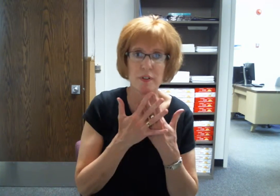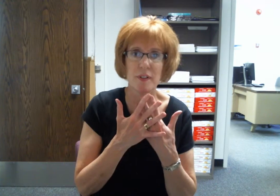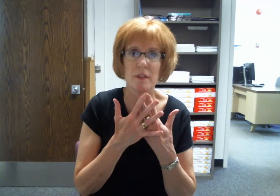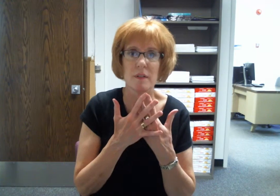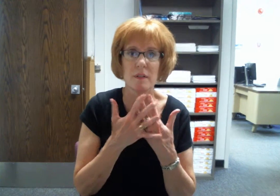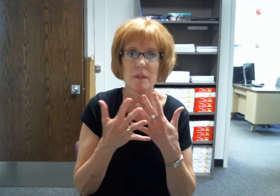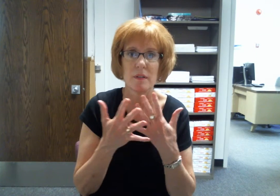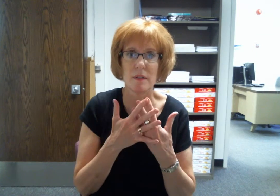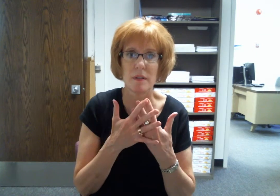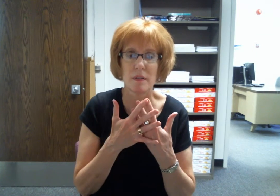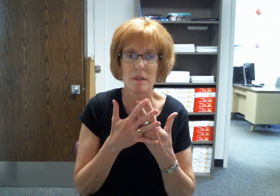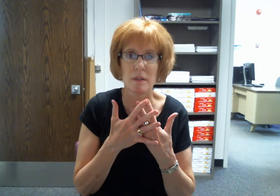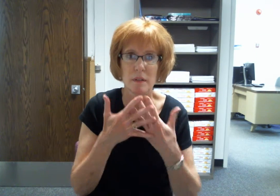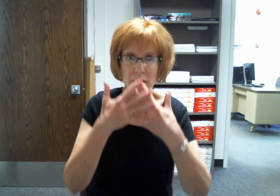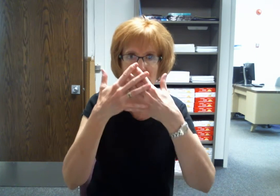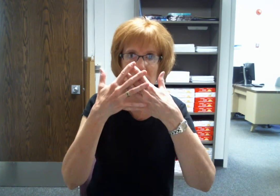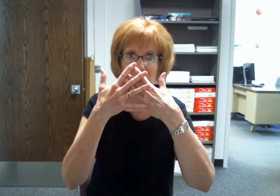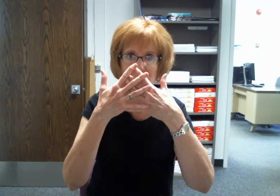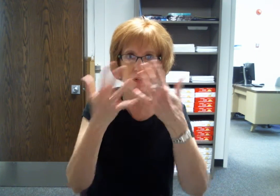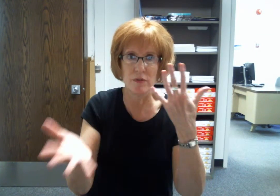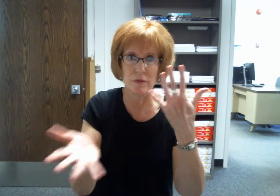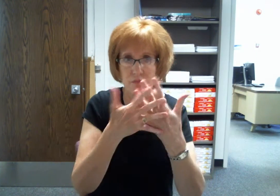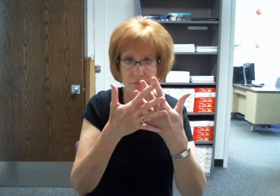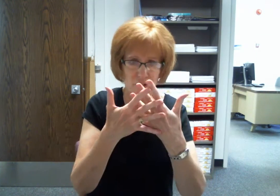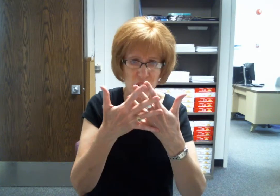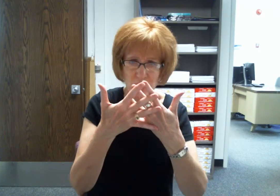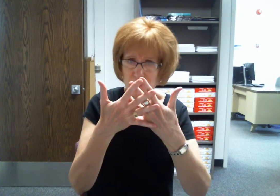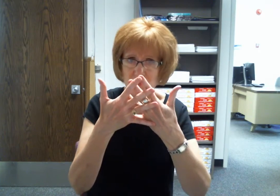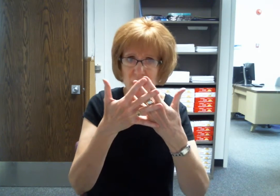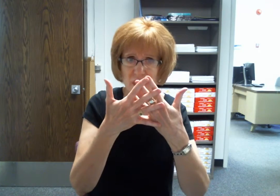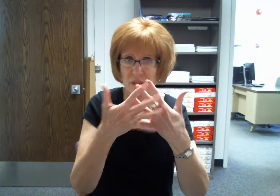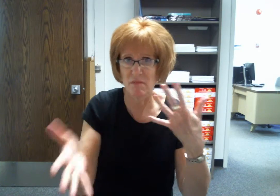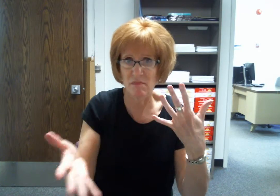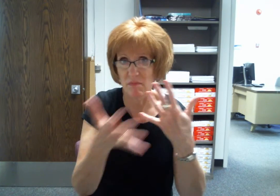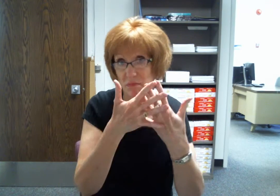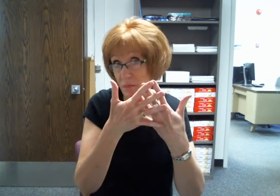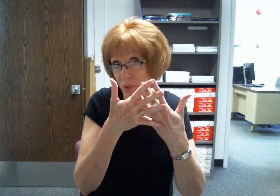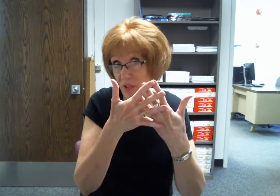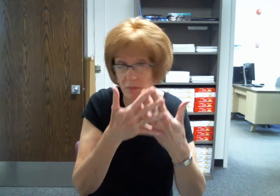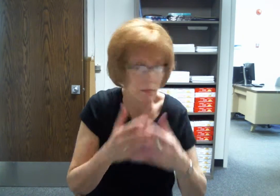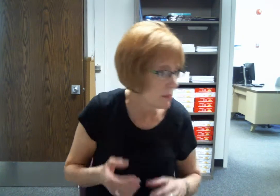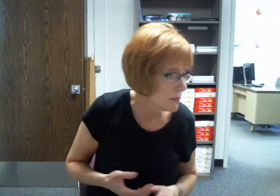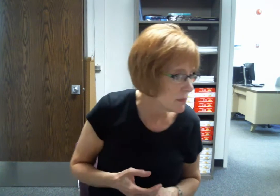Prison. Like these are the jail things. Prison.